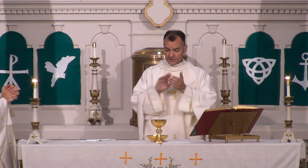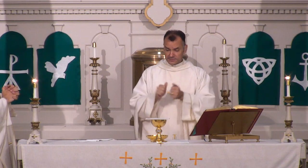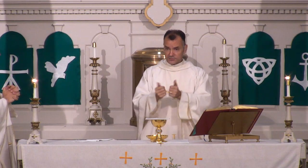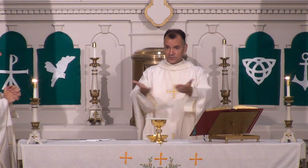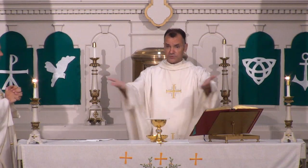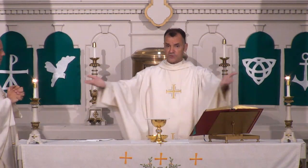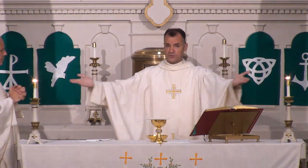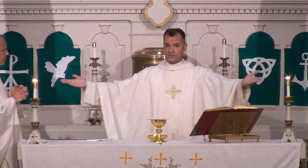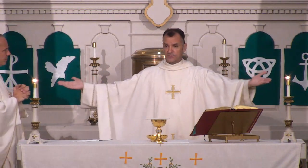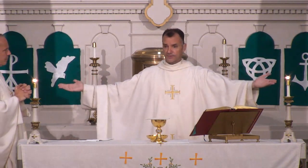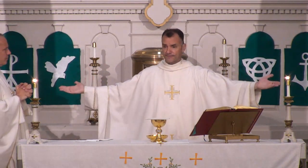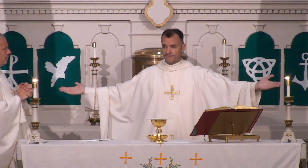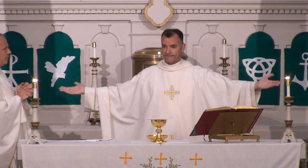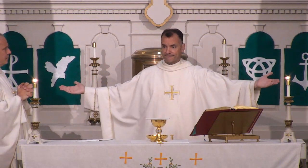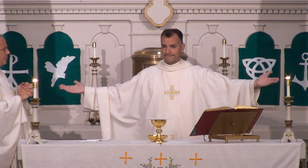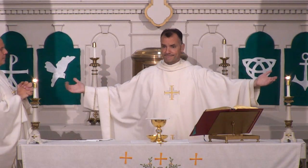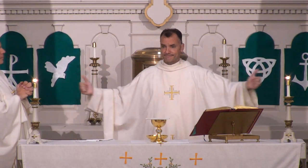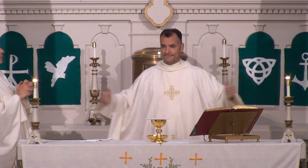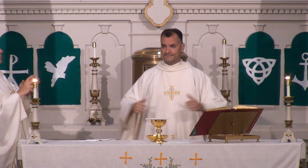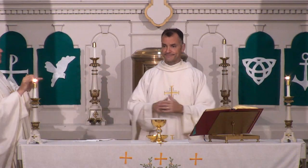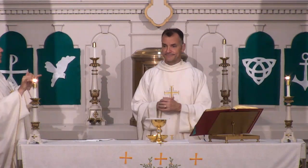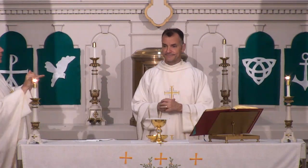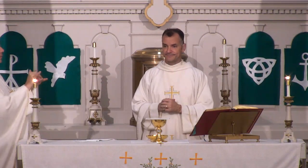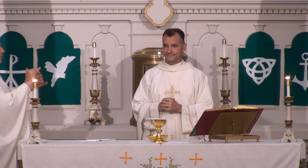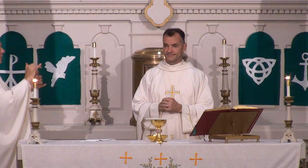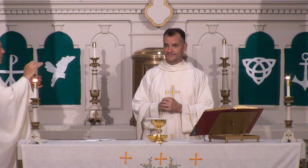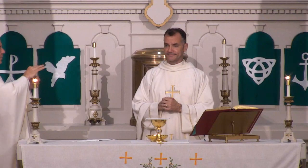Amen. The peace of the Lord be with you always.